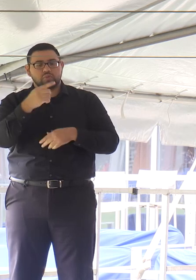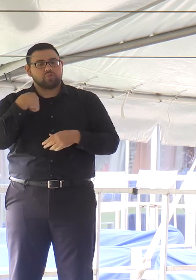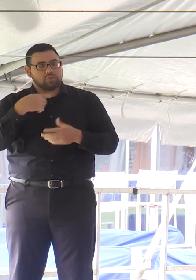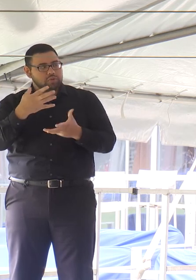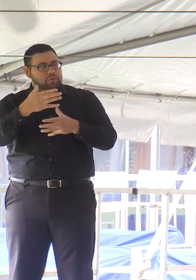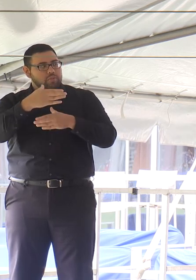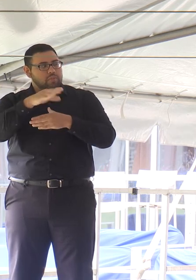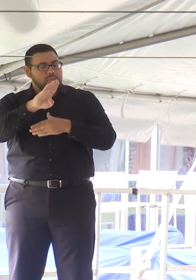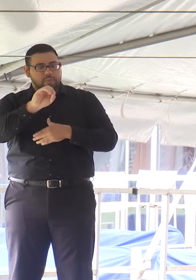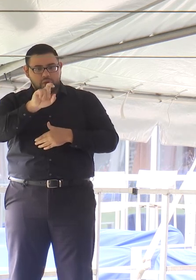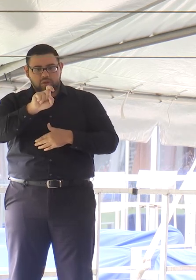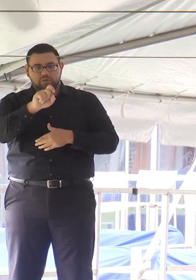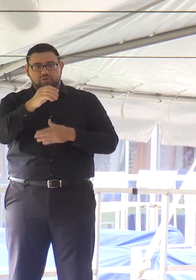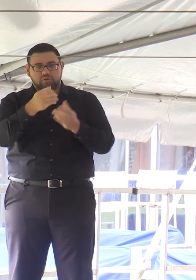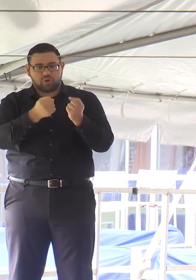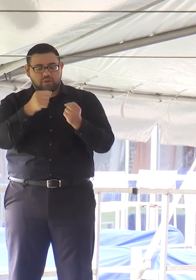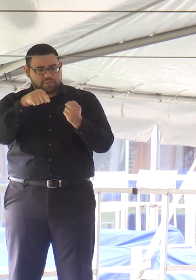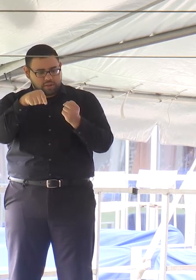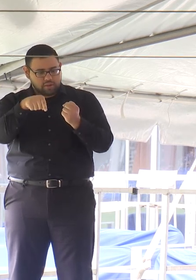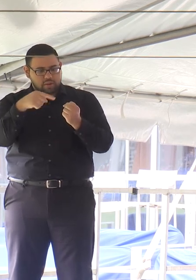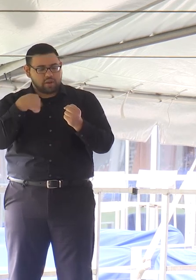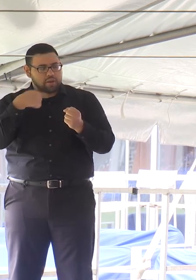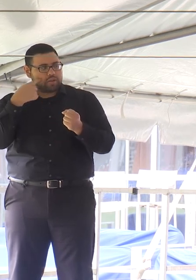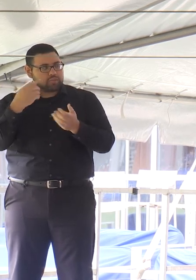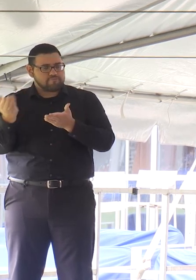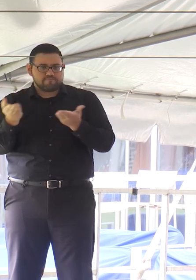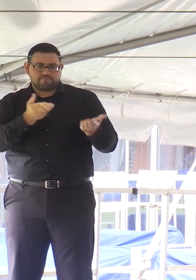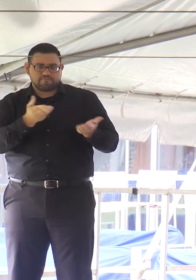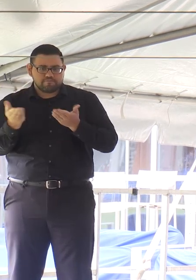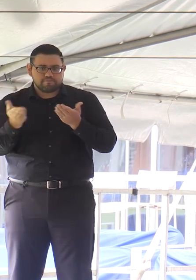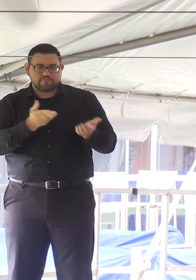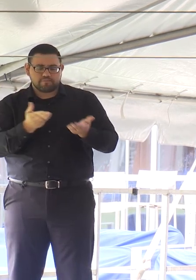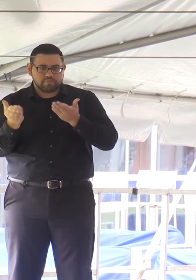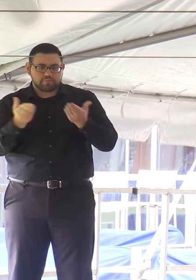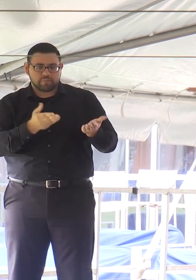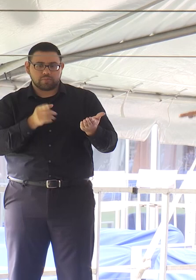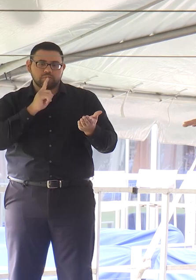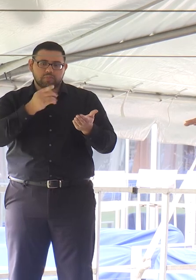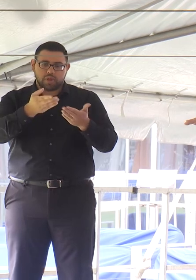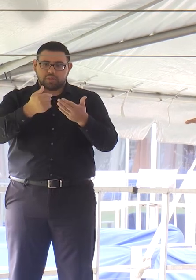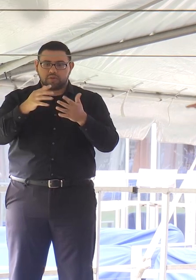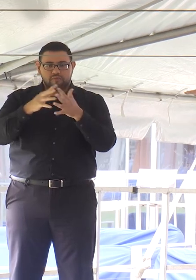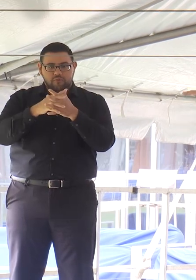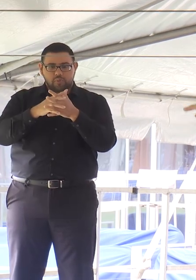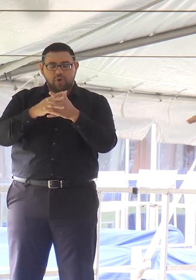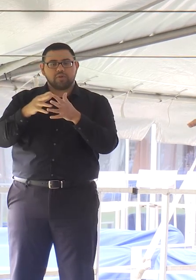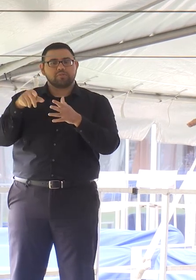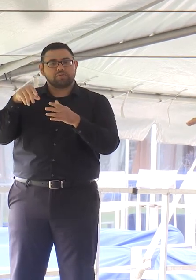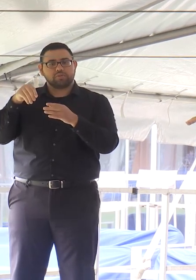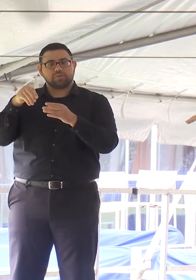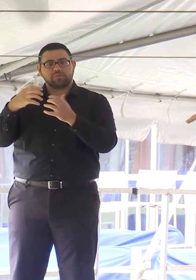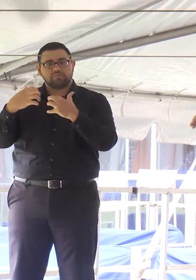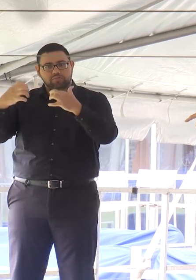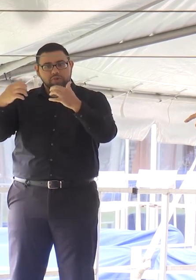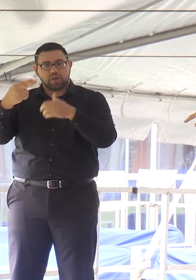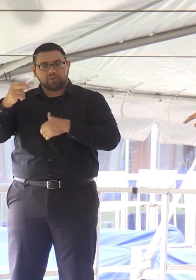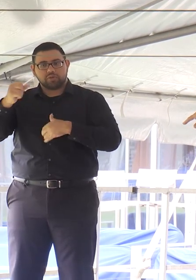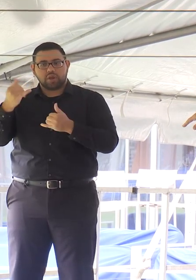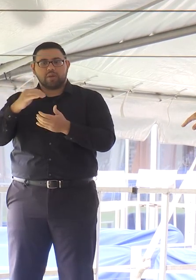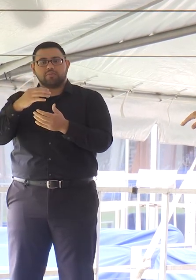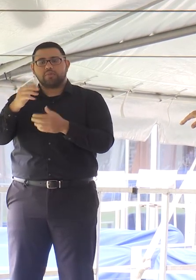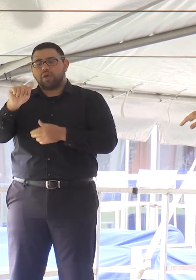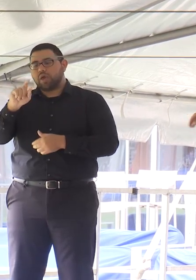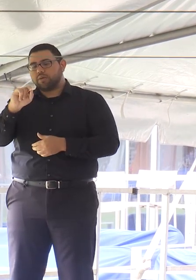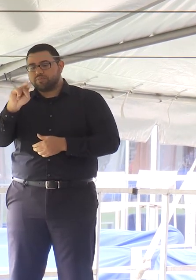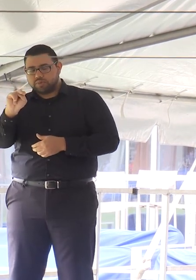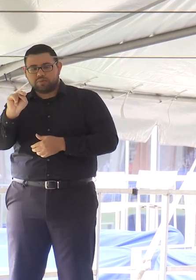to get boxcars of lumber come in there, and I'd be unloading those boxcars. Well, it used to be the football stadium, then the high school, what is now the